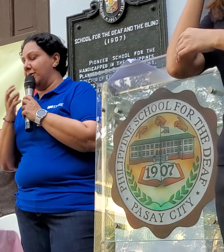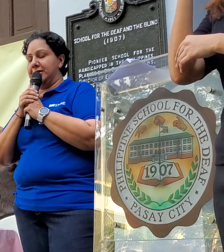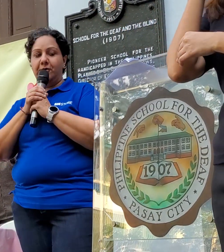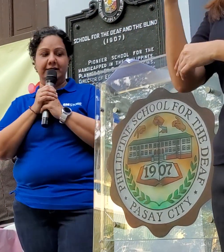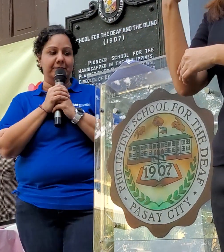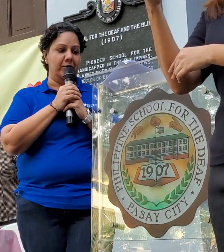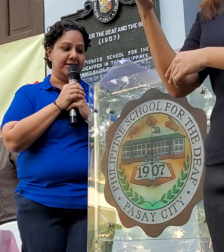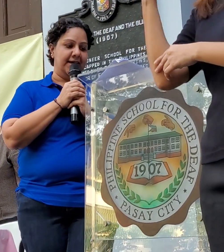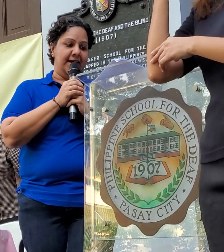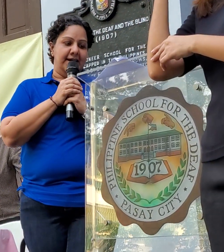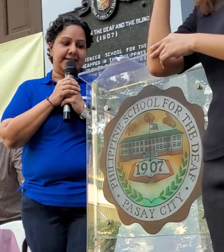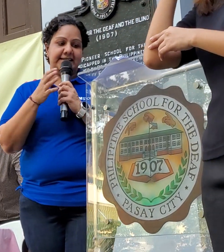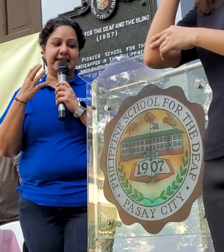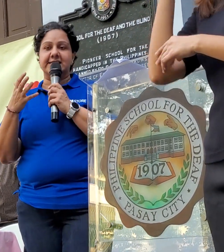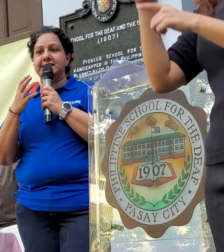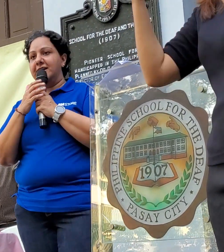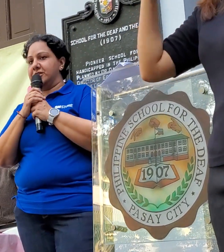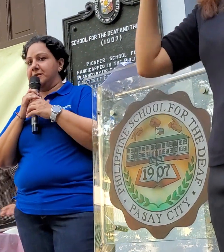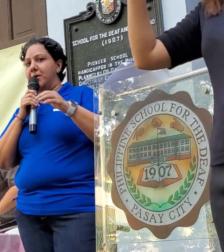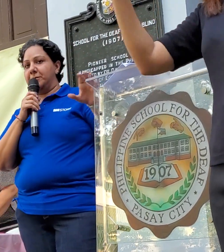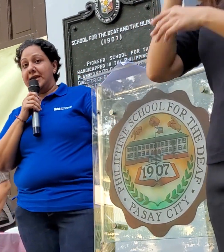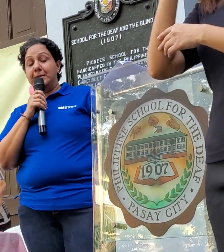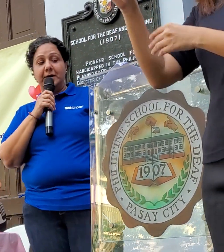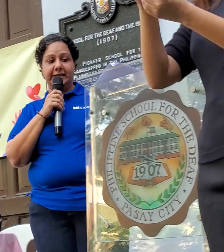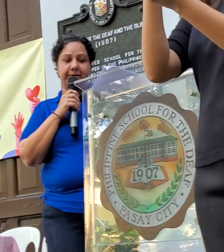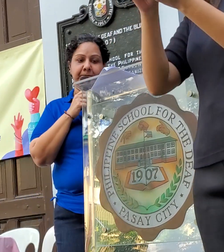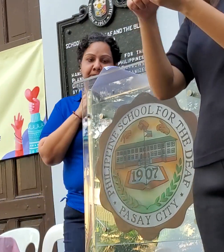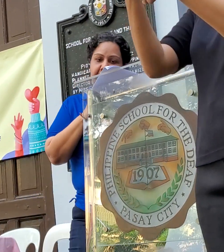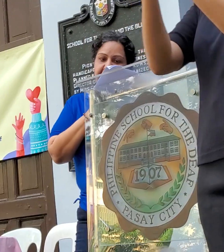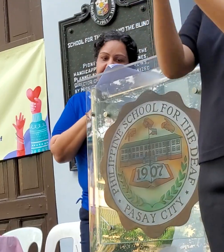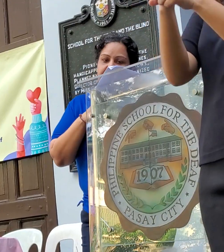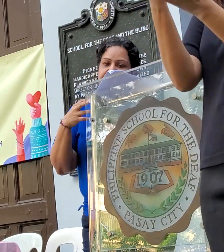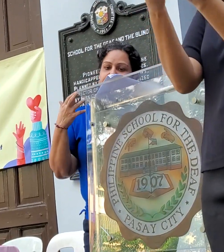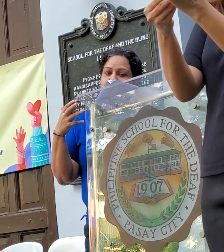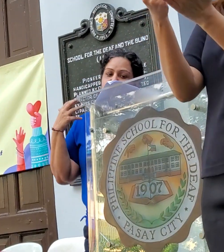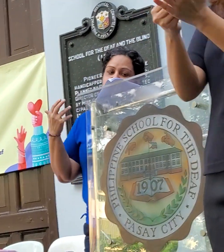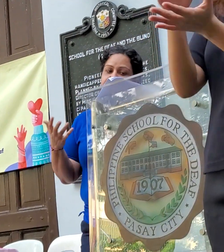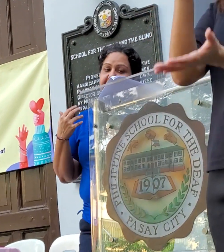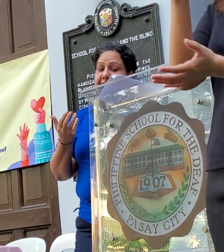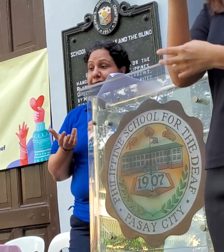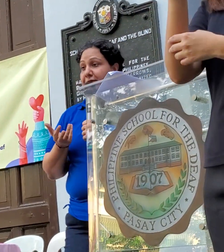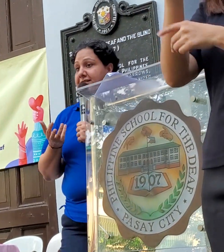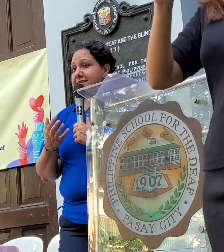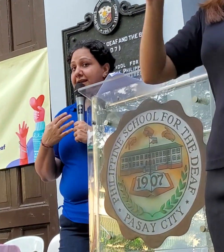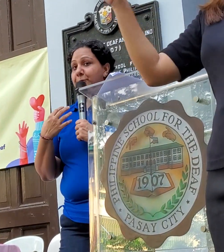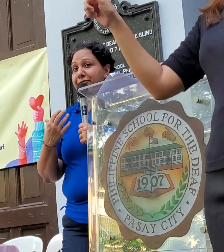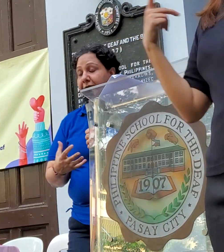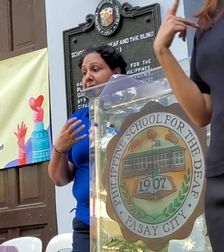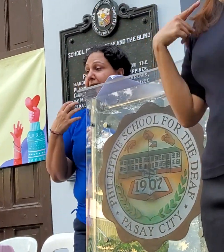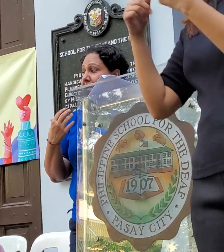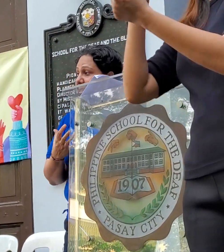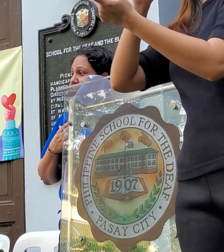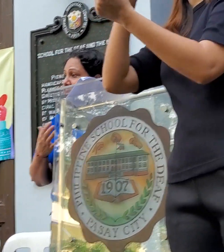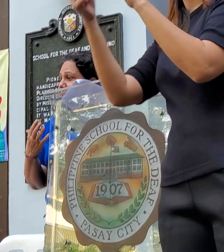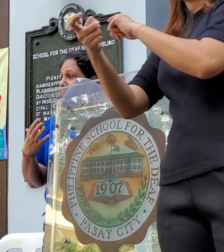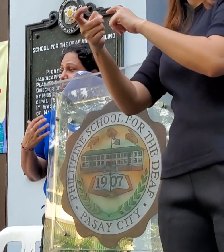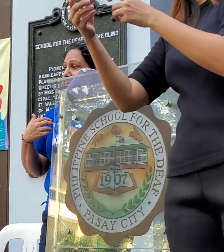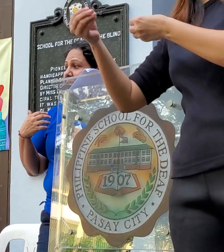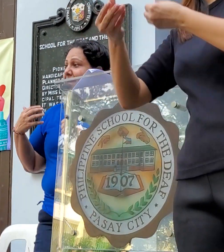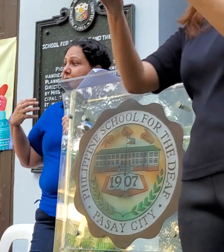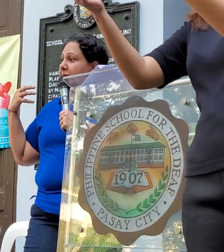would fondly call him was, success is not just about making money. It is about making a difference. And we firmly believe in